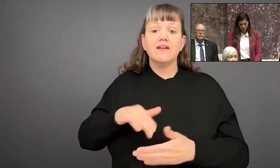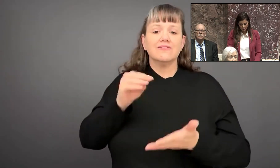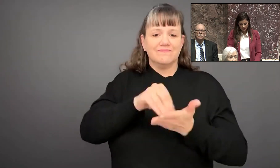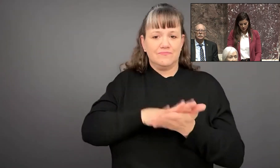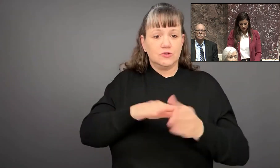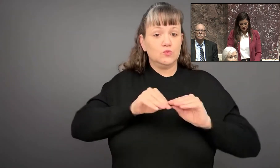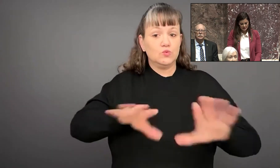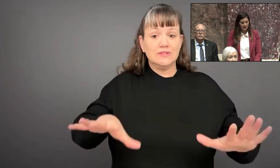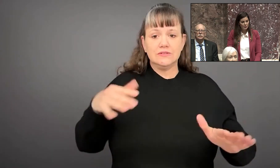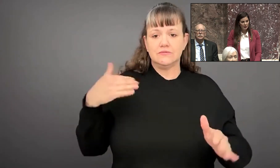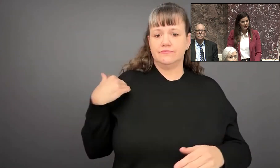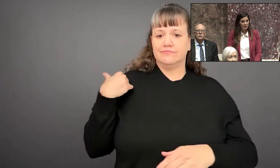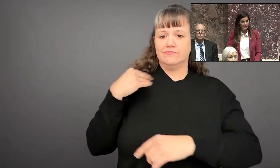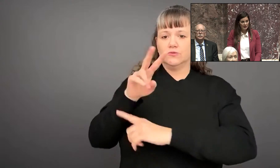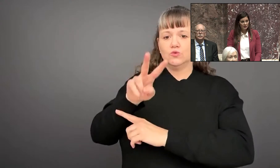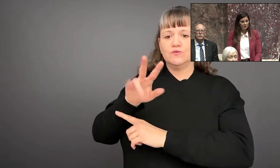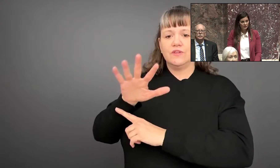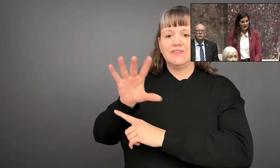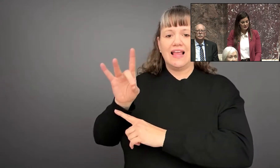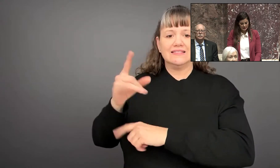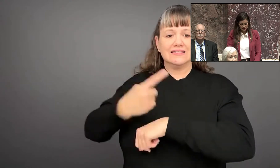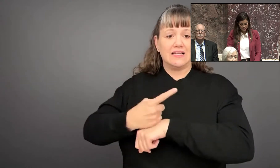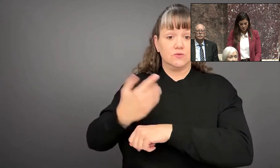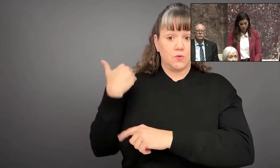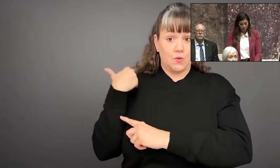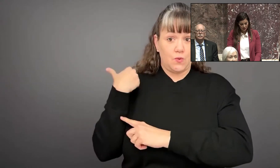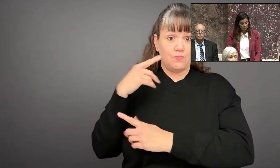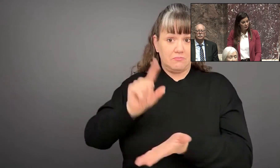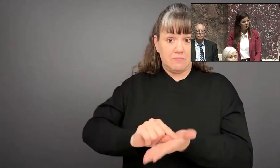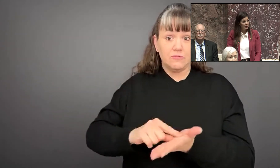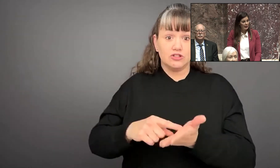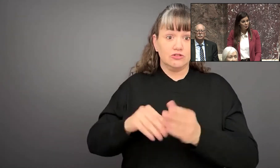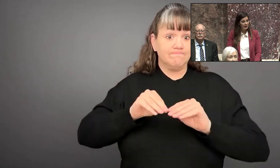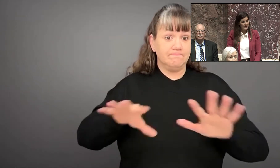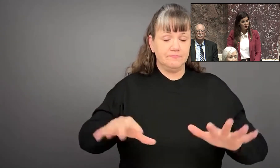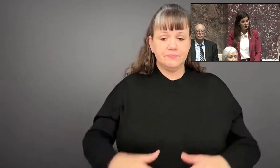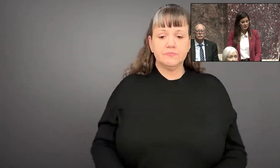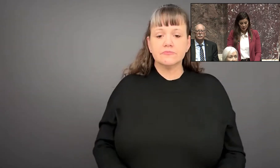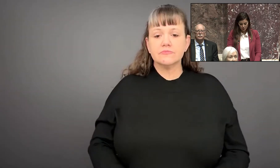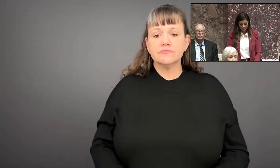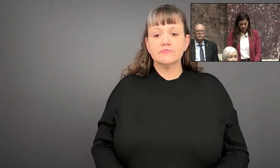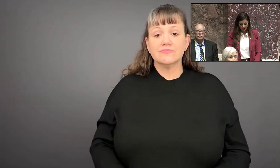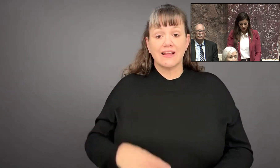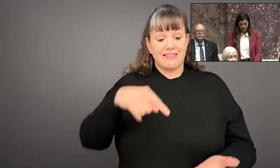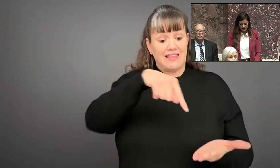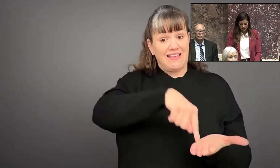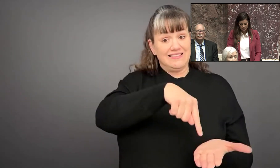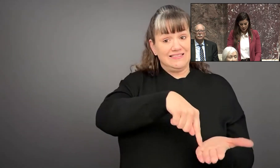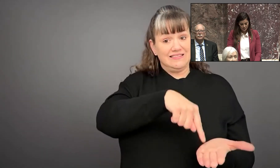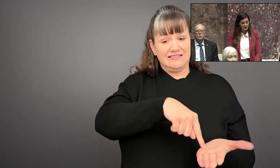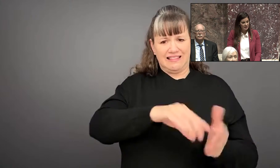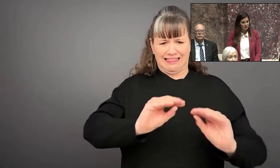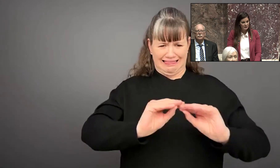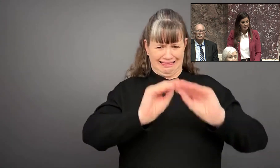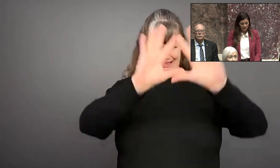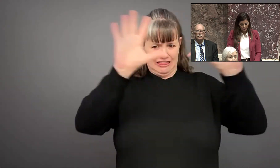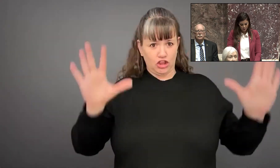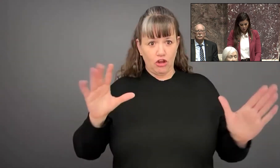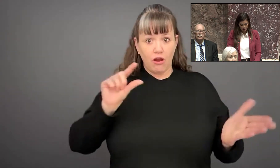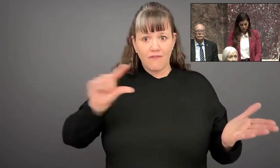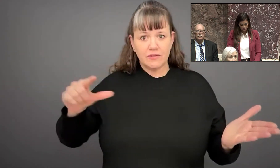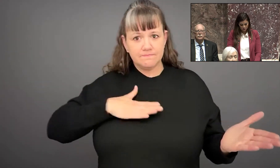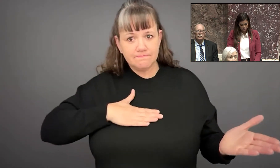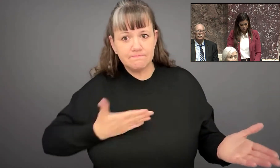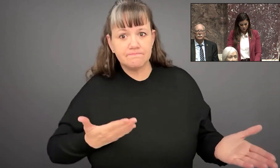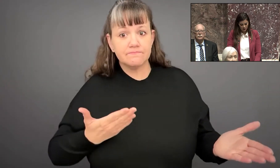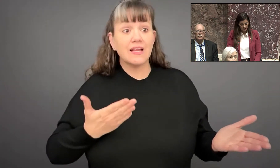that report, this government admitted that the system is broken and pledged to implement all 9 of the recommendations in that